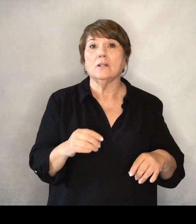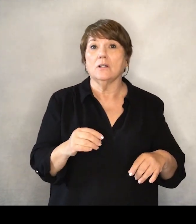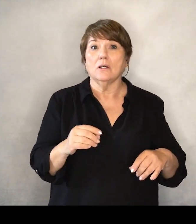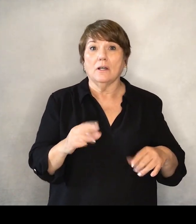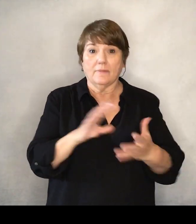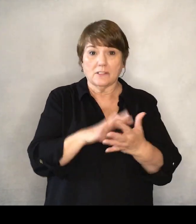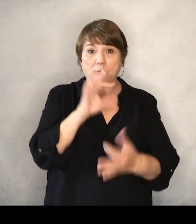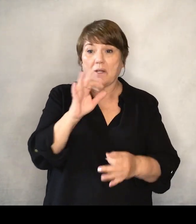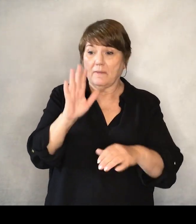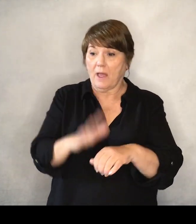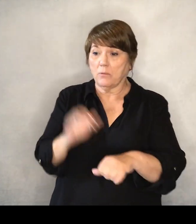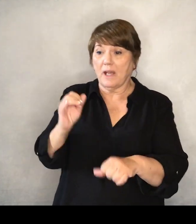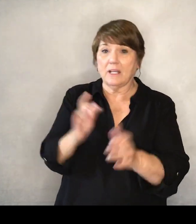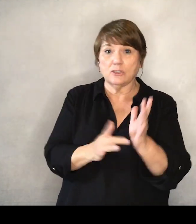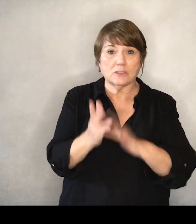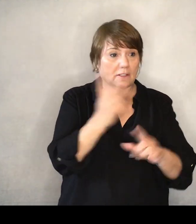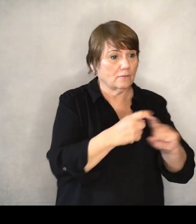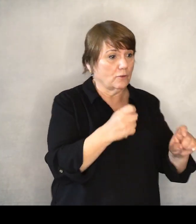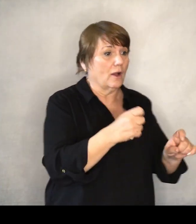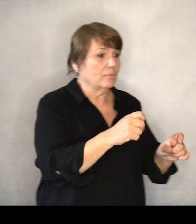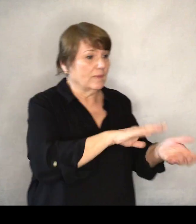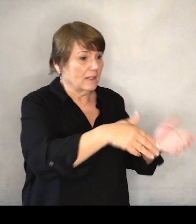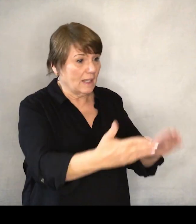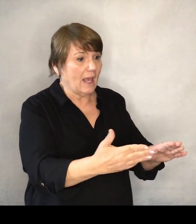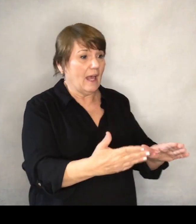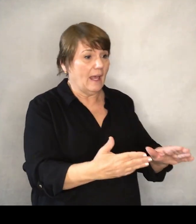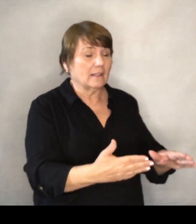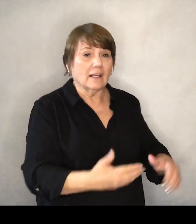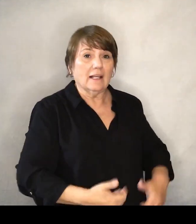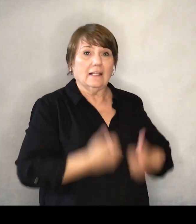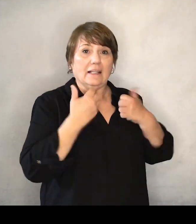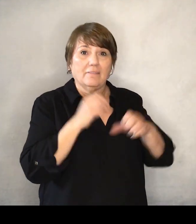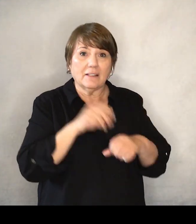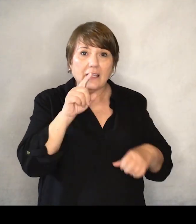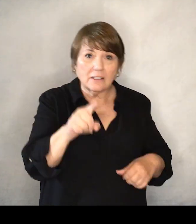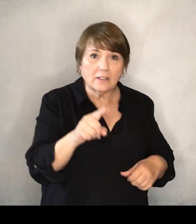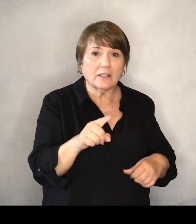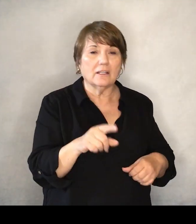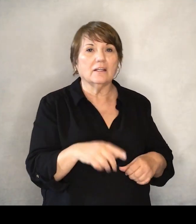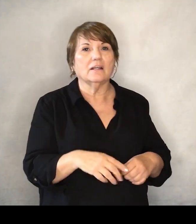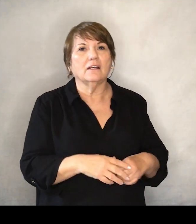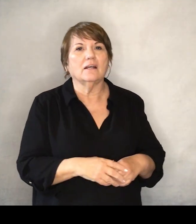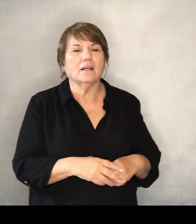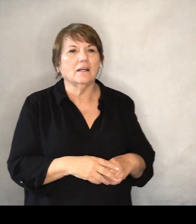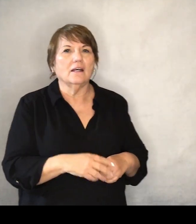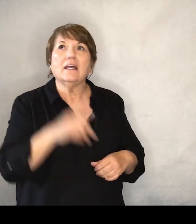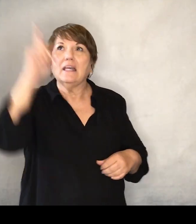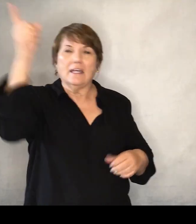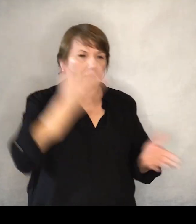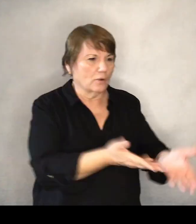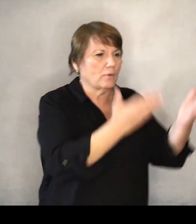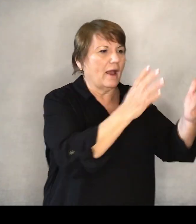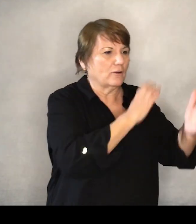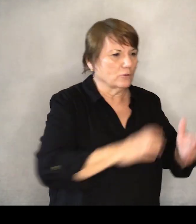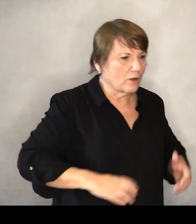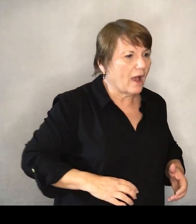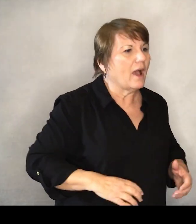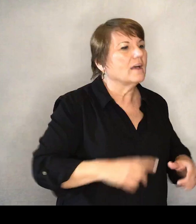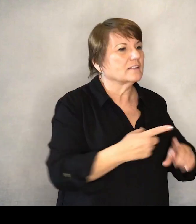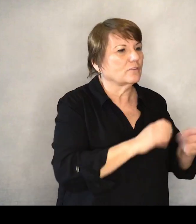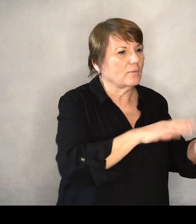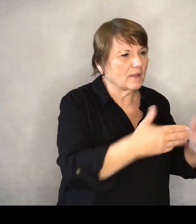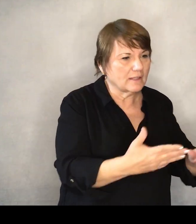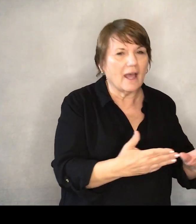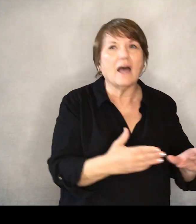raised Jesus from the dead is living in you, he who raised Christ from the dead will also give life